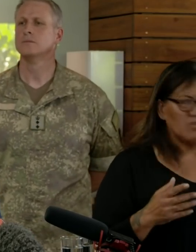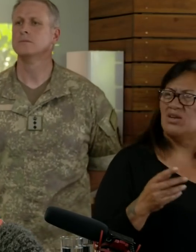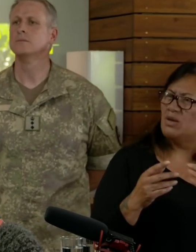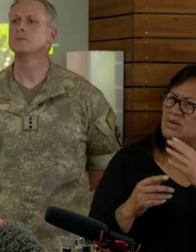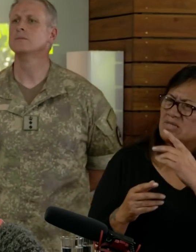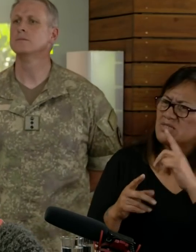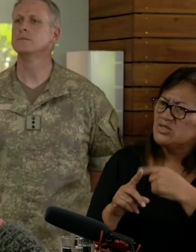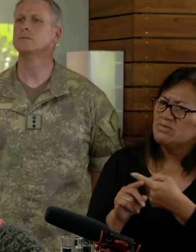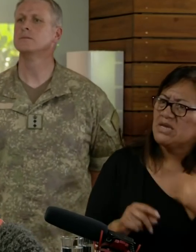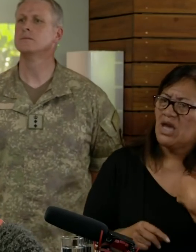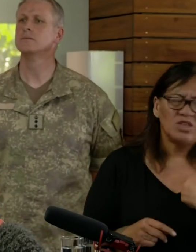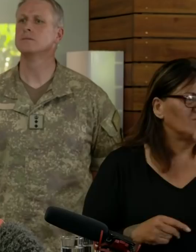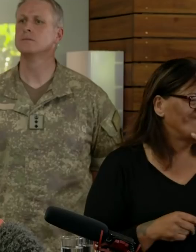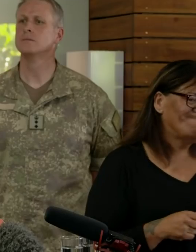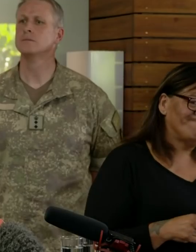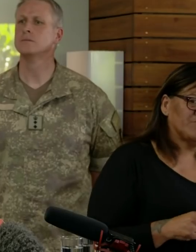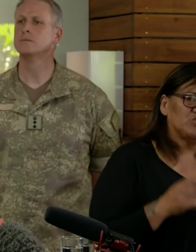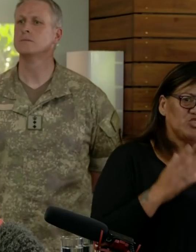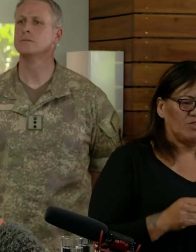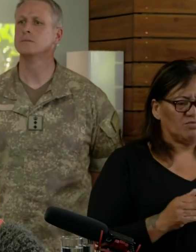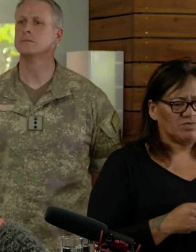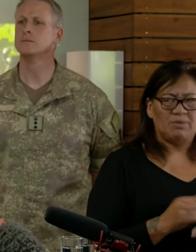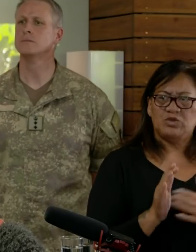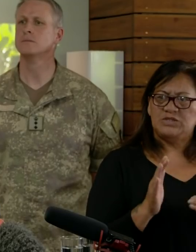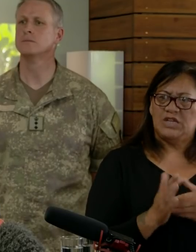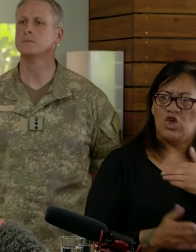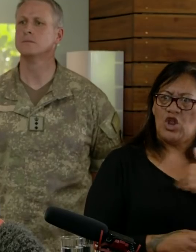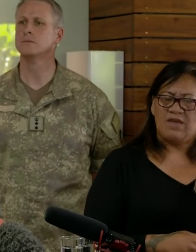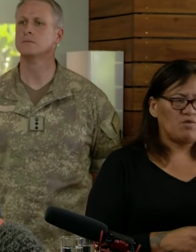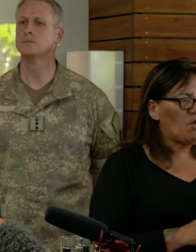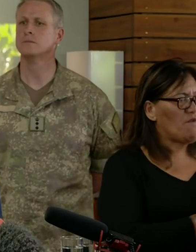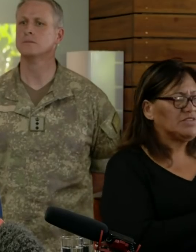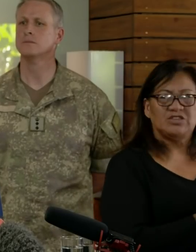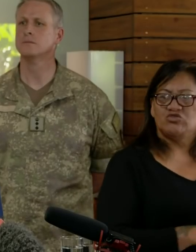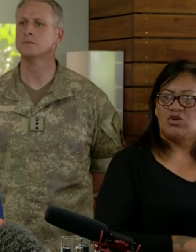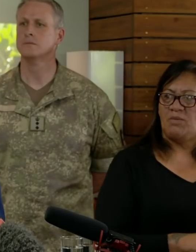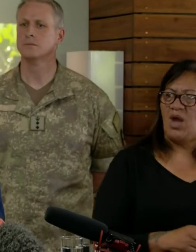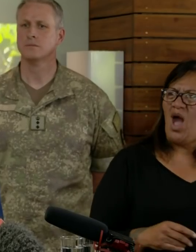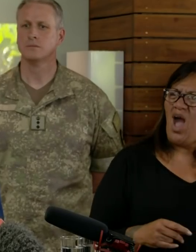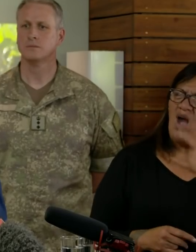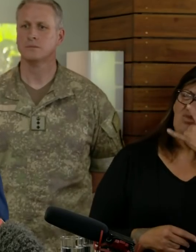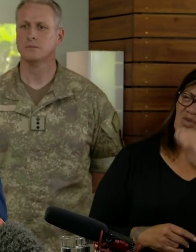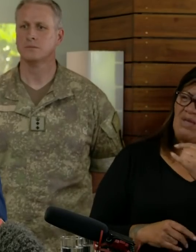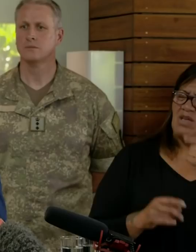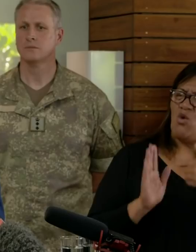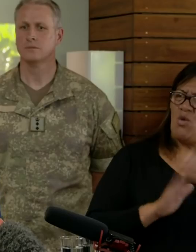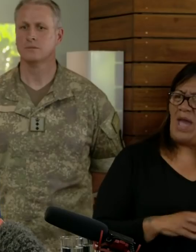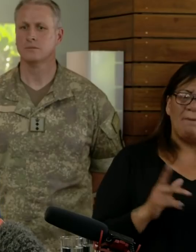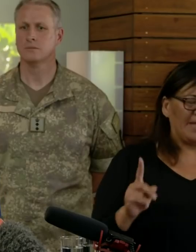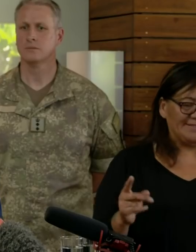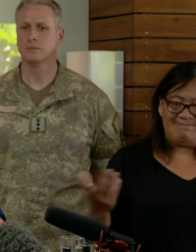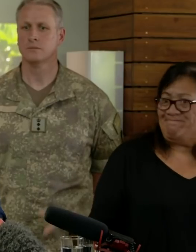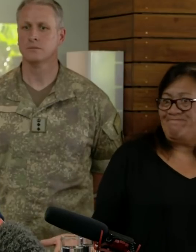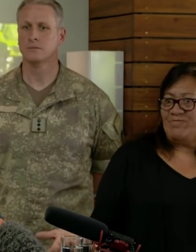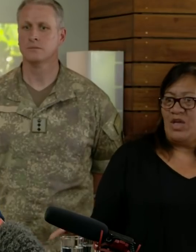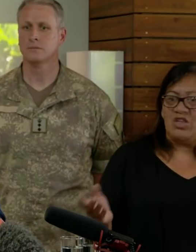Pardon? Do you regret coming back into New Zealand a little bit earlier from your overseas trip? Actually, I regret being away at this time, but it's very